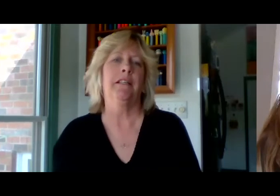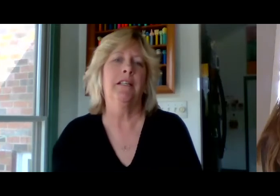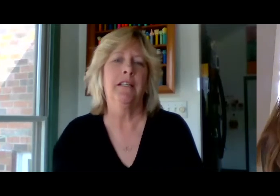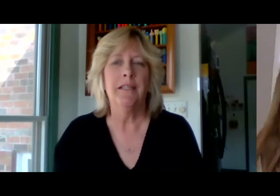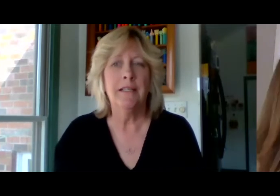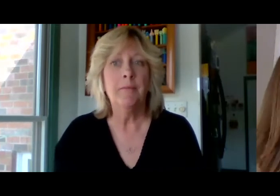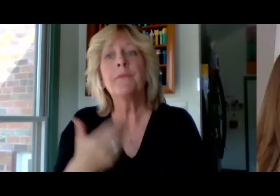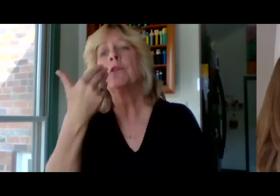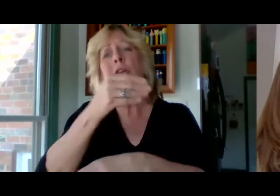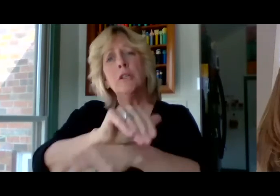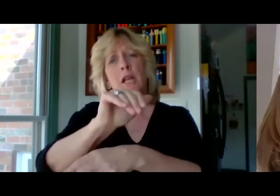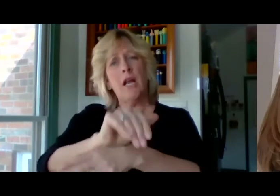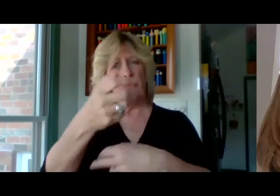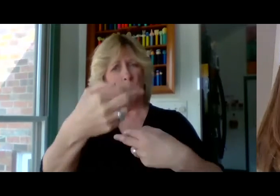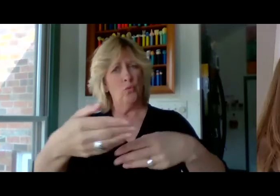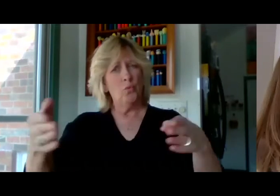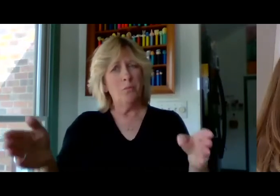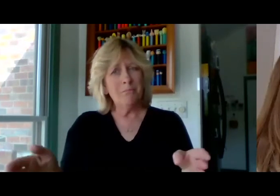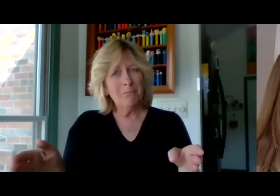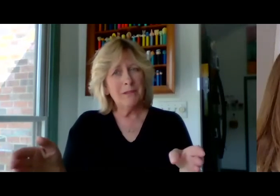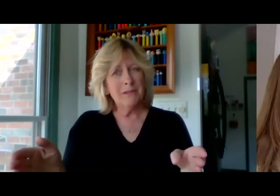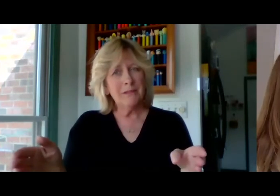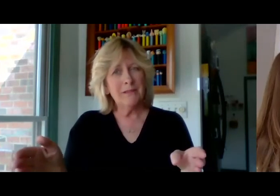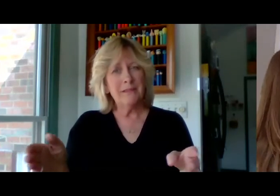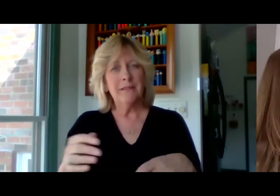Good night, room.